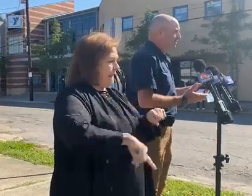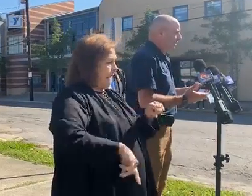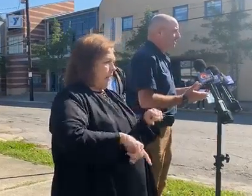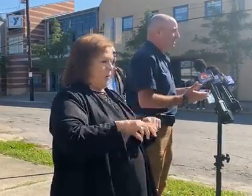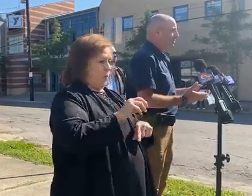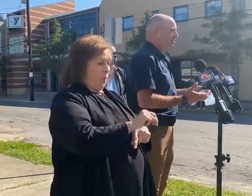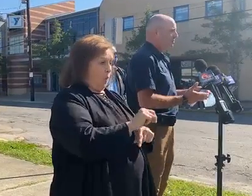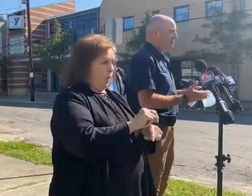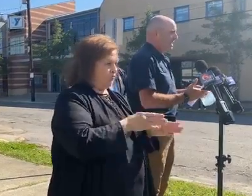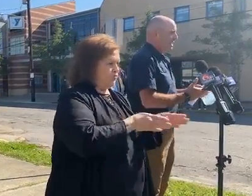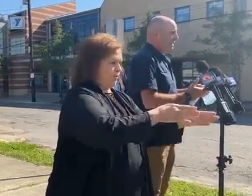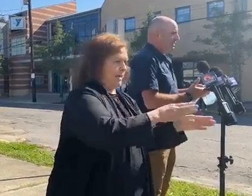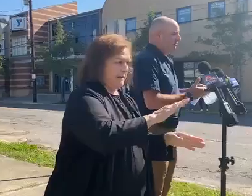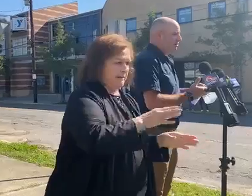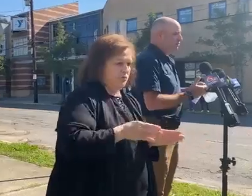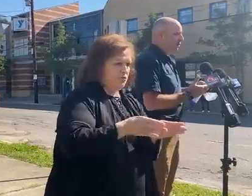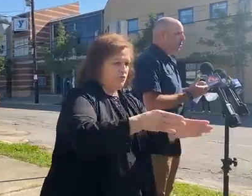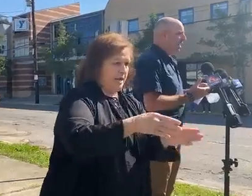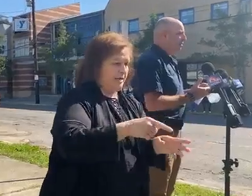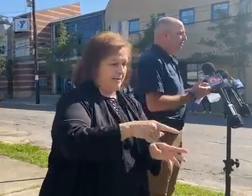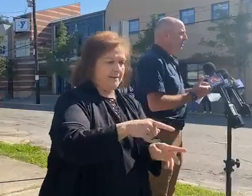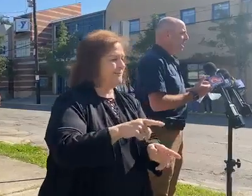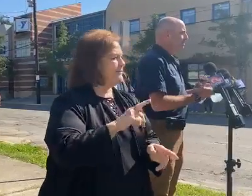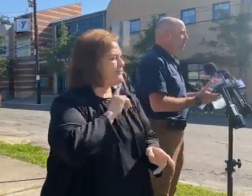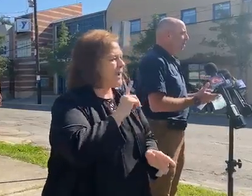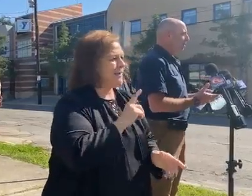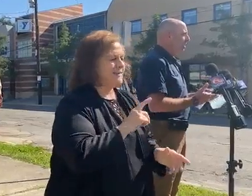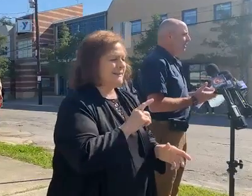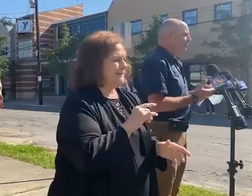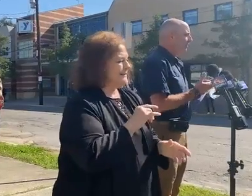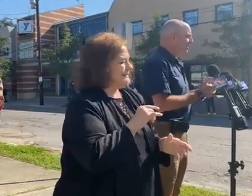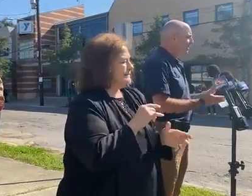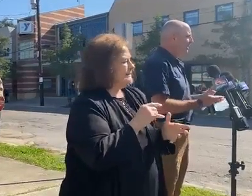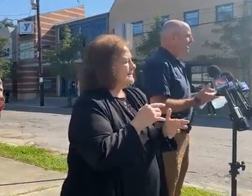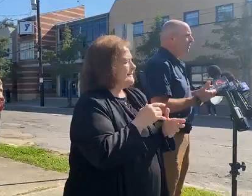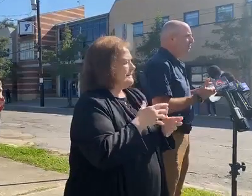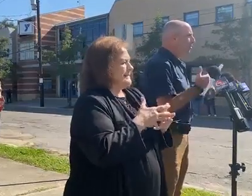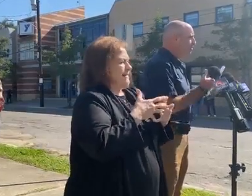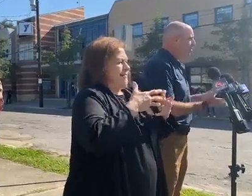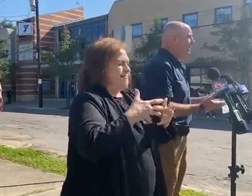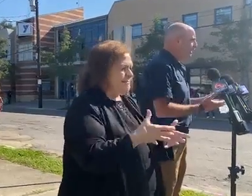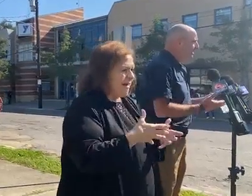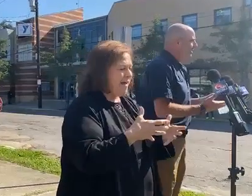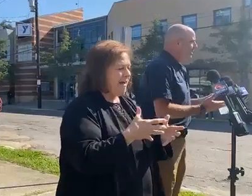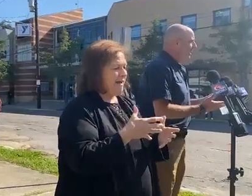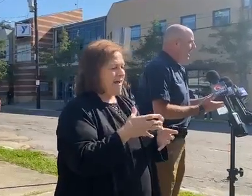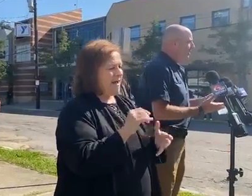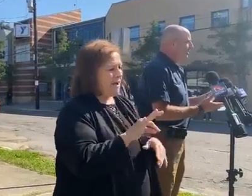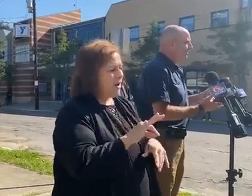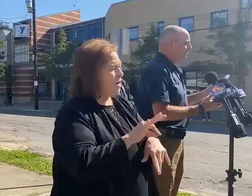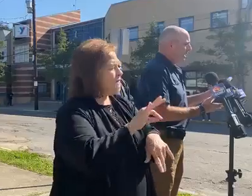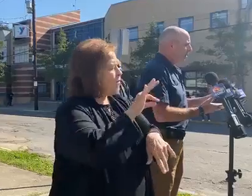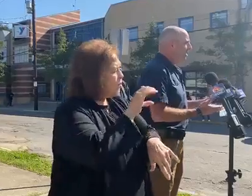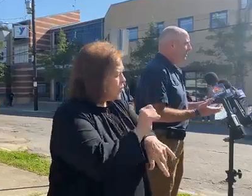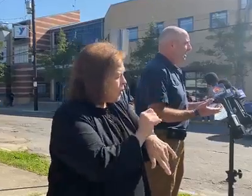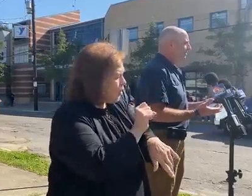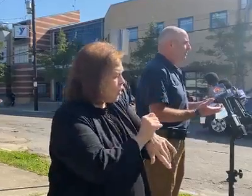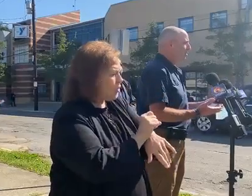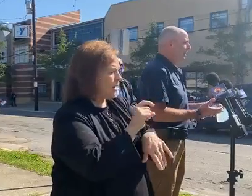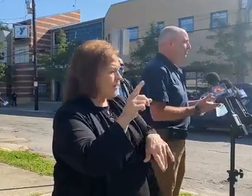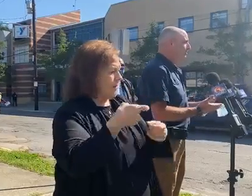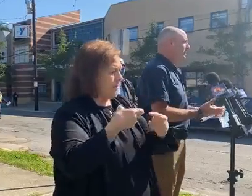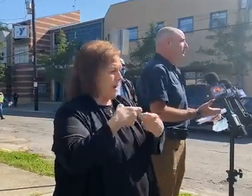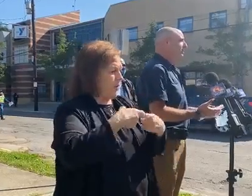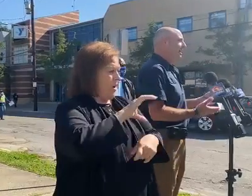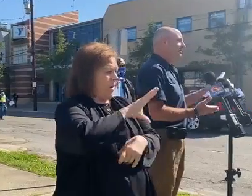most of the time. It just requires a lot more skill and kind of surgery than that the power company has to